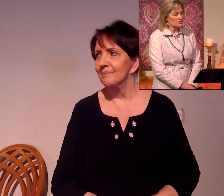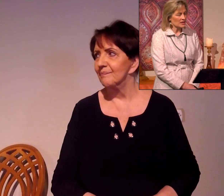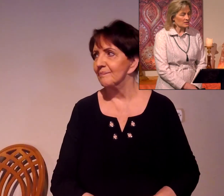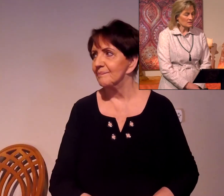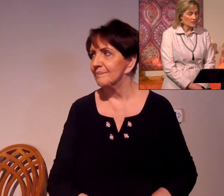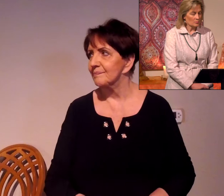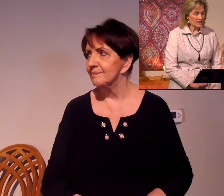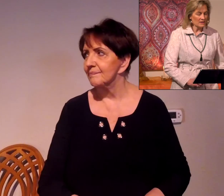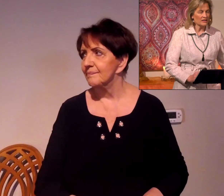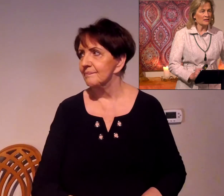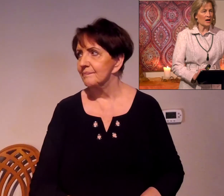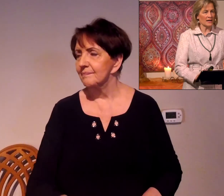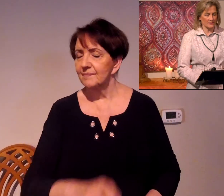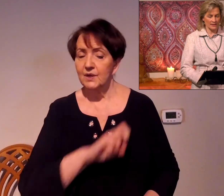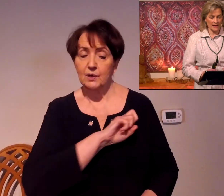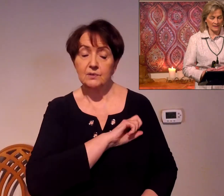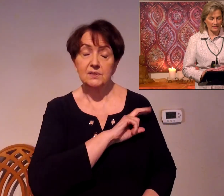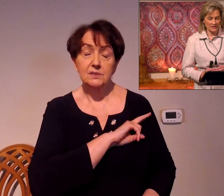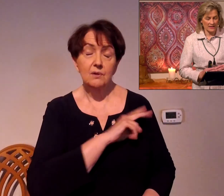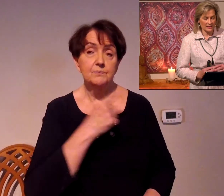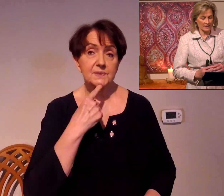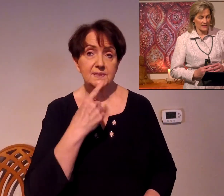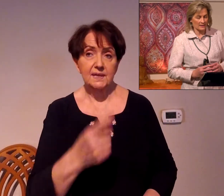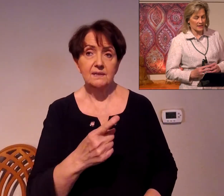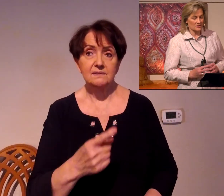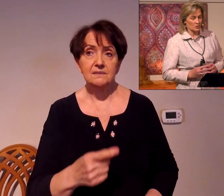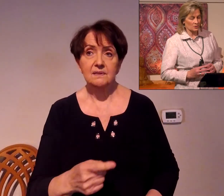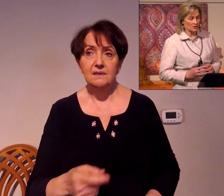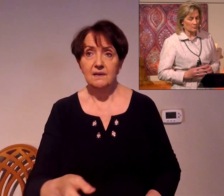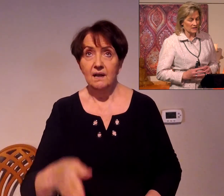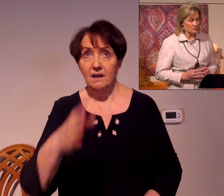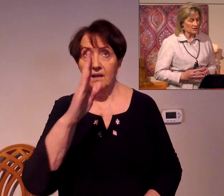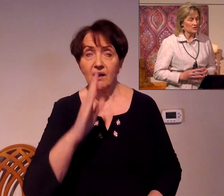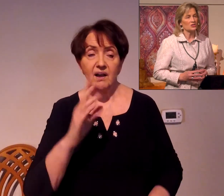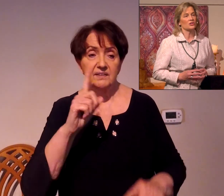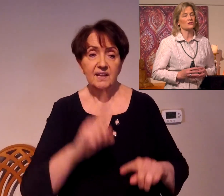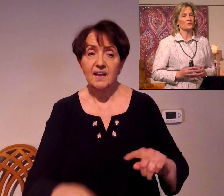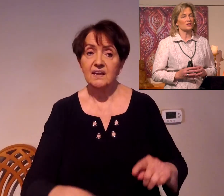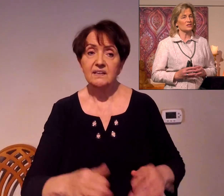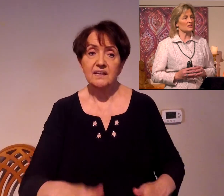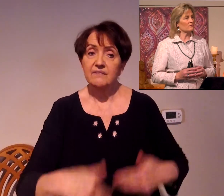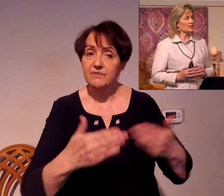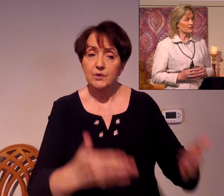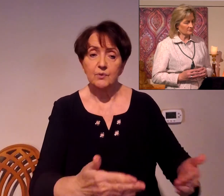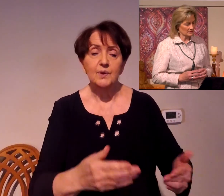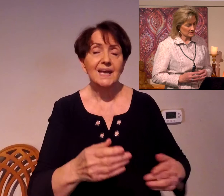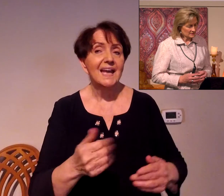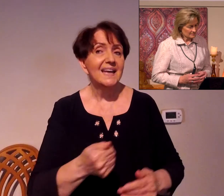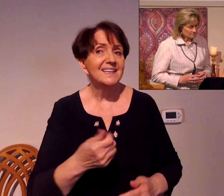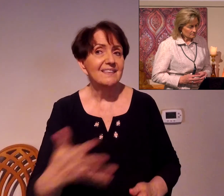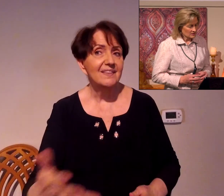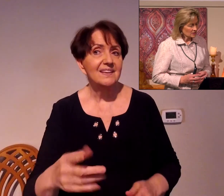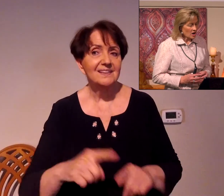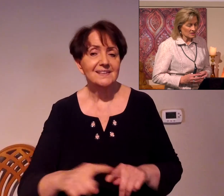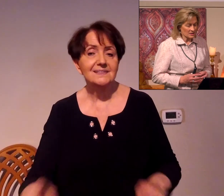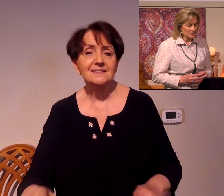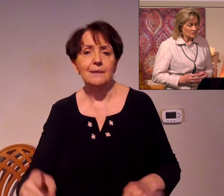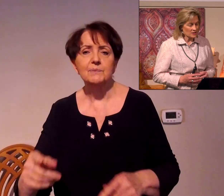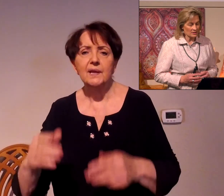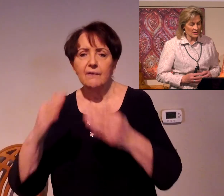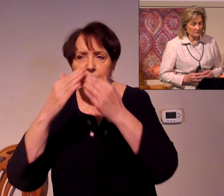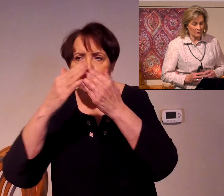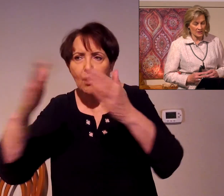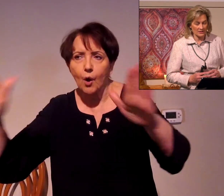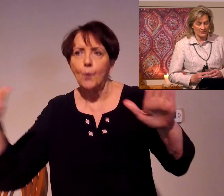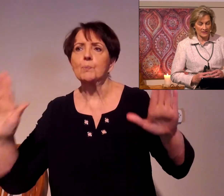Ernest Holmes says, but even God cannot give us anything unless we are in a mental condition to receive the gift. The law cannot